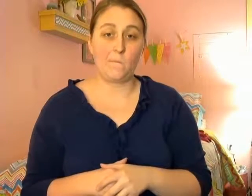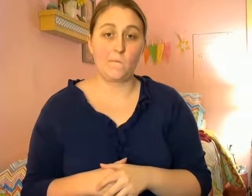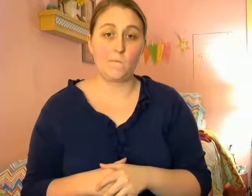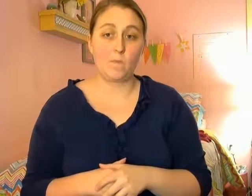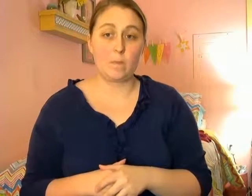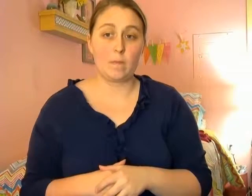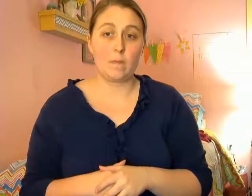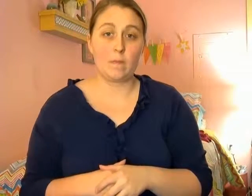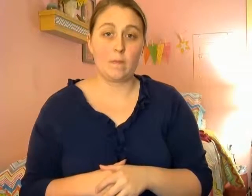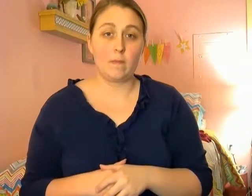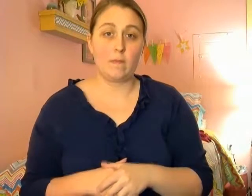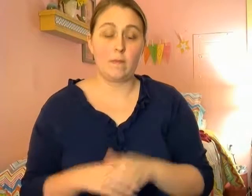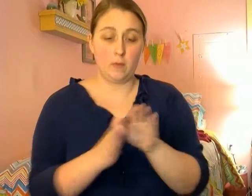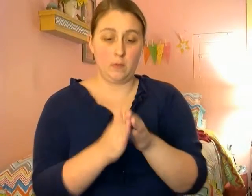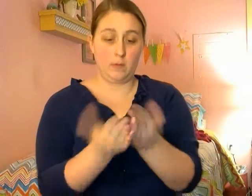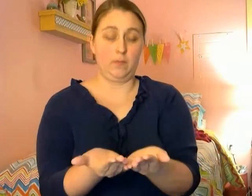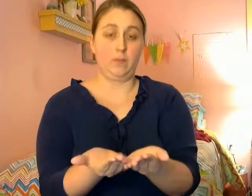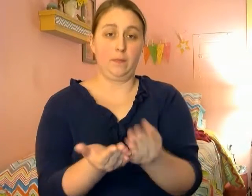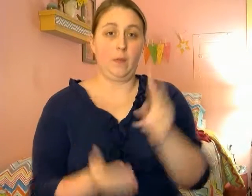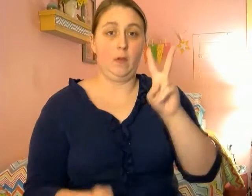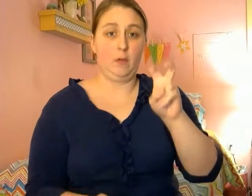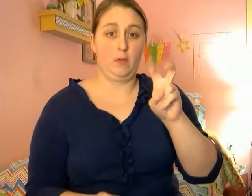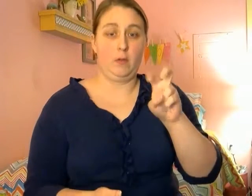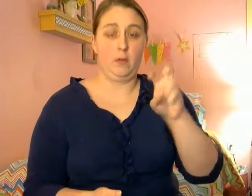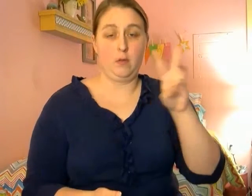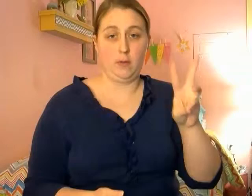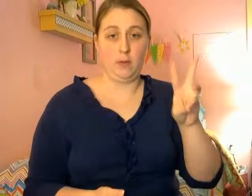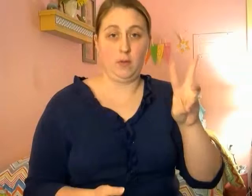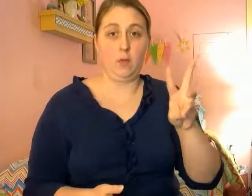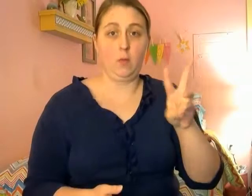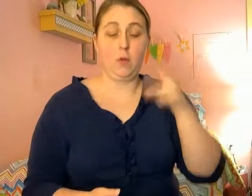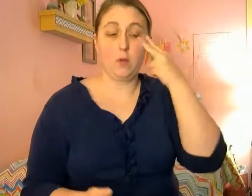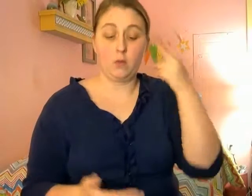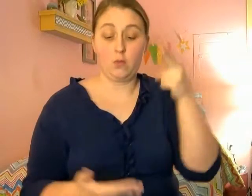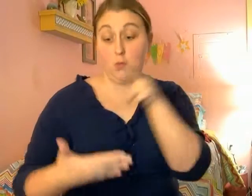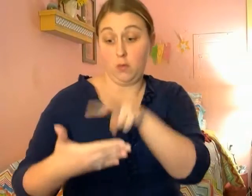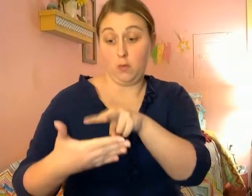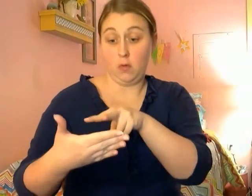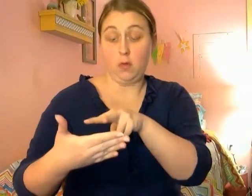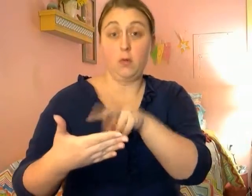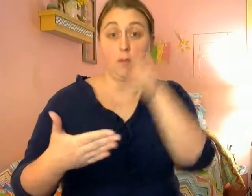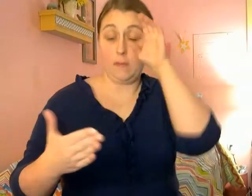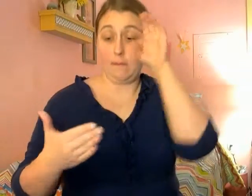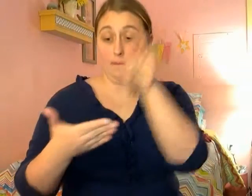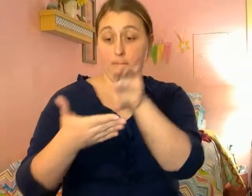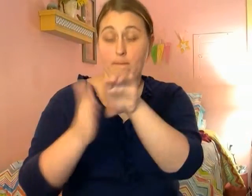So open your page 226, okay? And we're going to look at those pictures. Very important now.